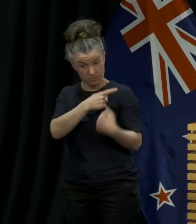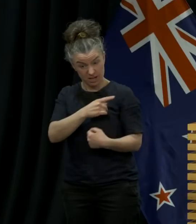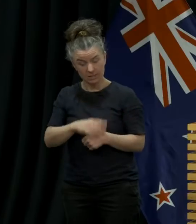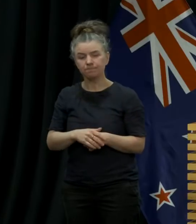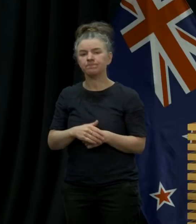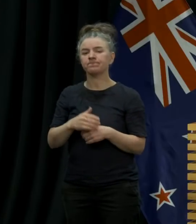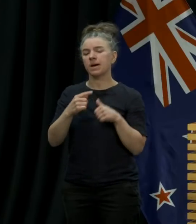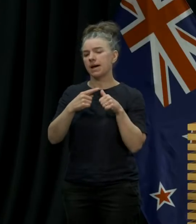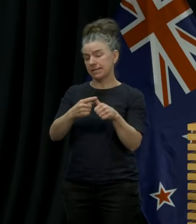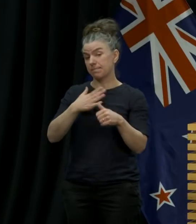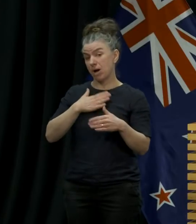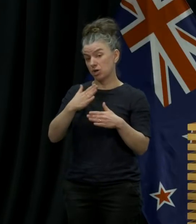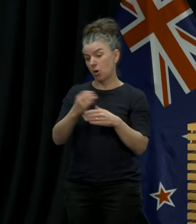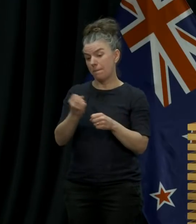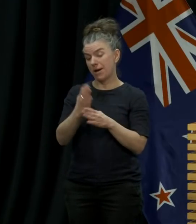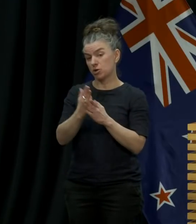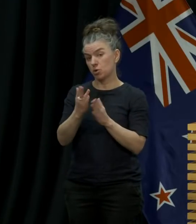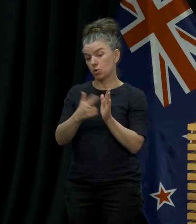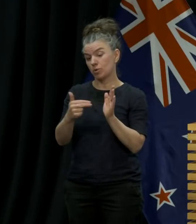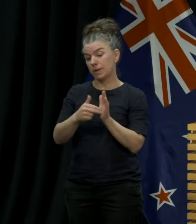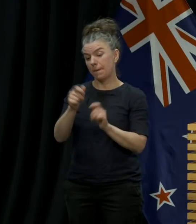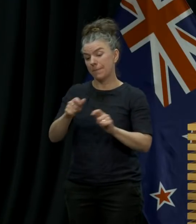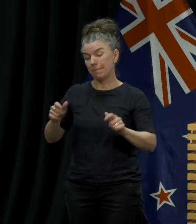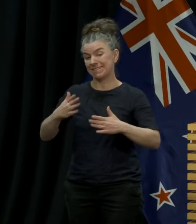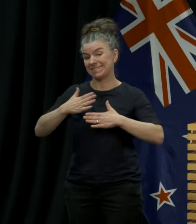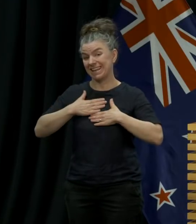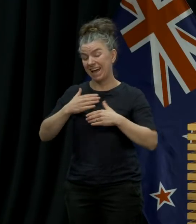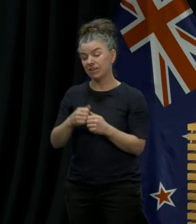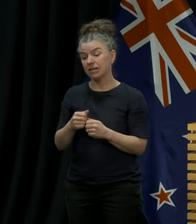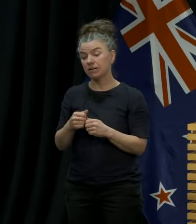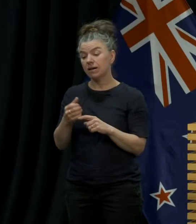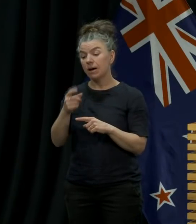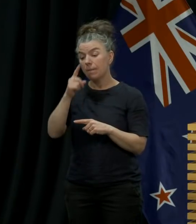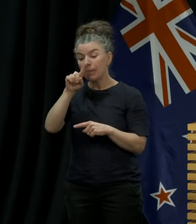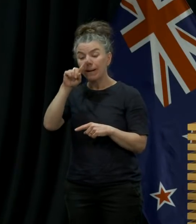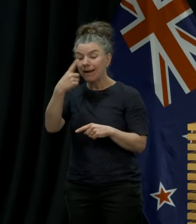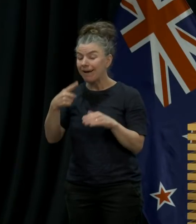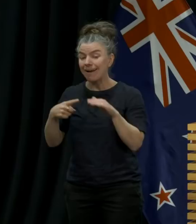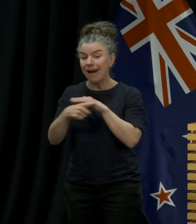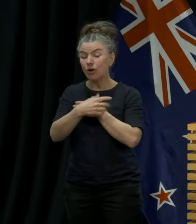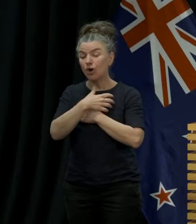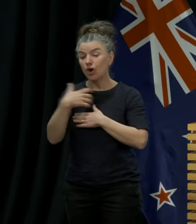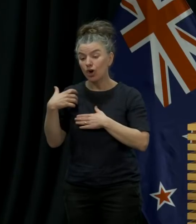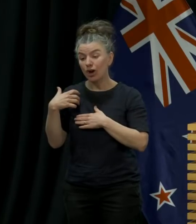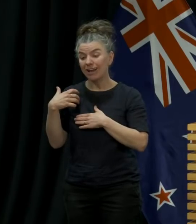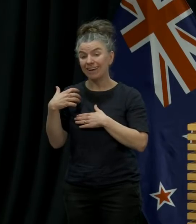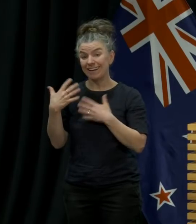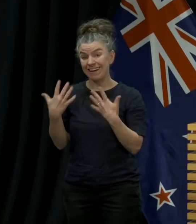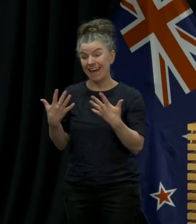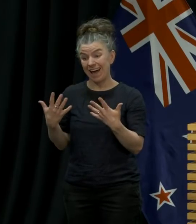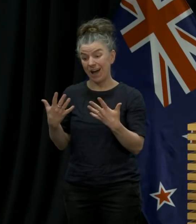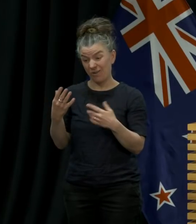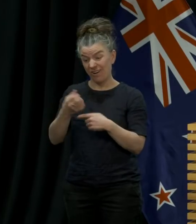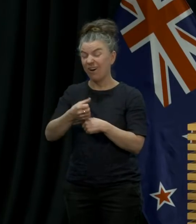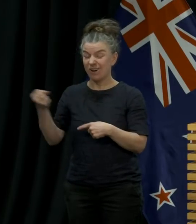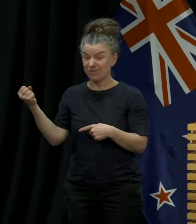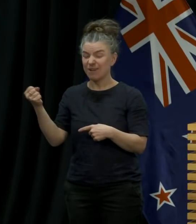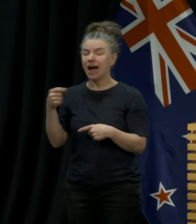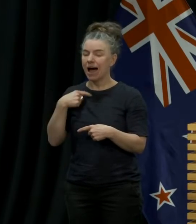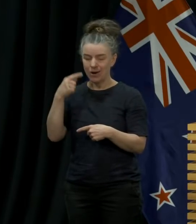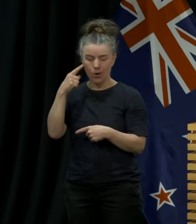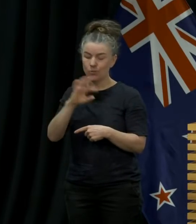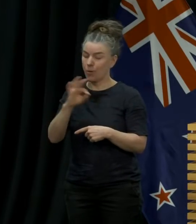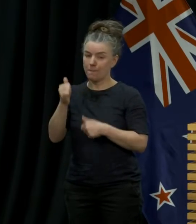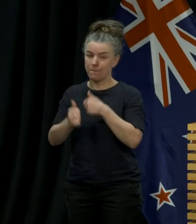keep New Zealanders safe. I know the decision to suspend compassionate leave will not be a popular one, but it is the right one. We have to